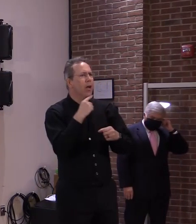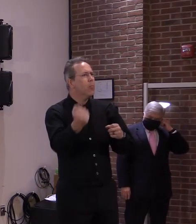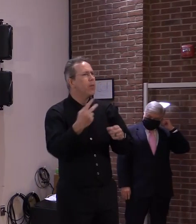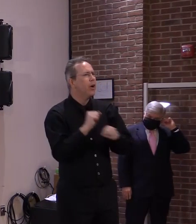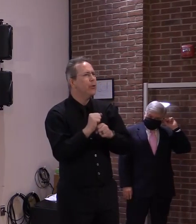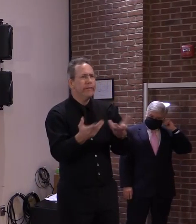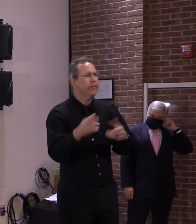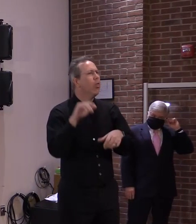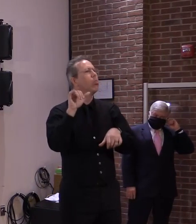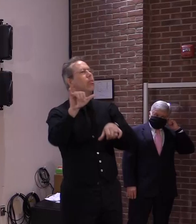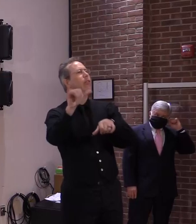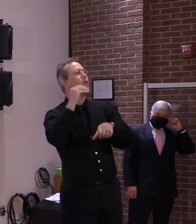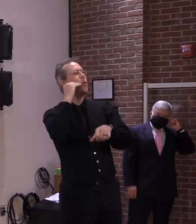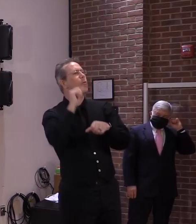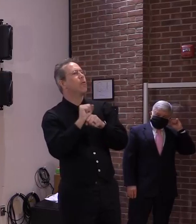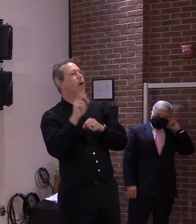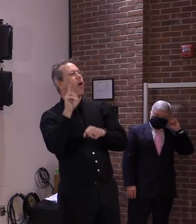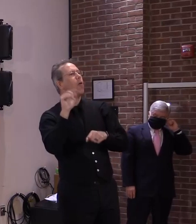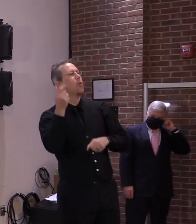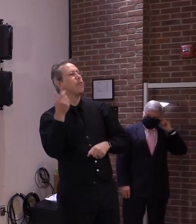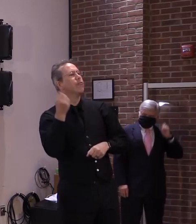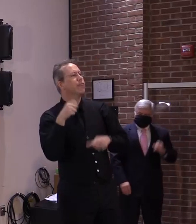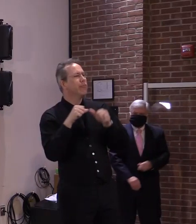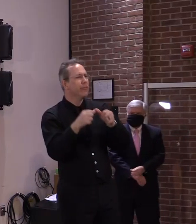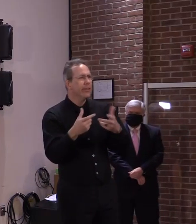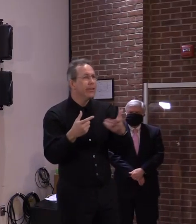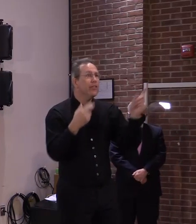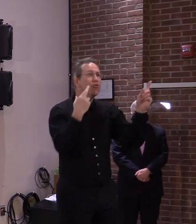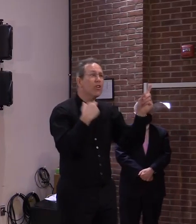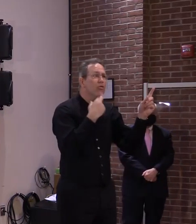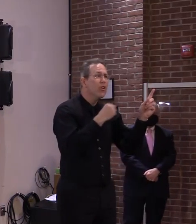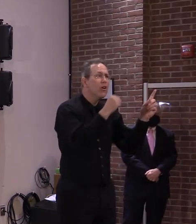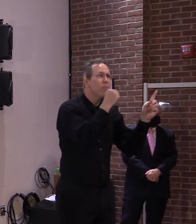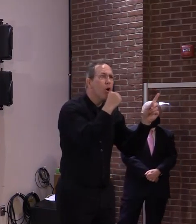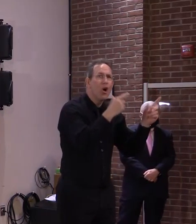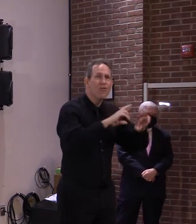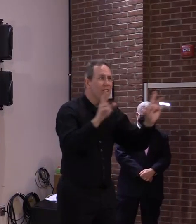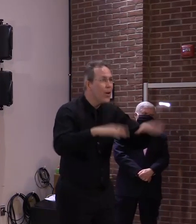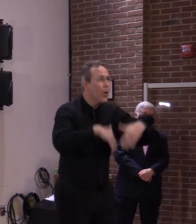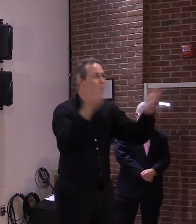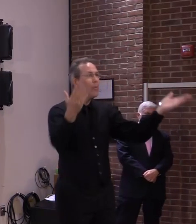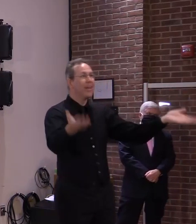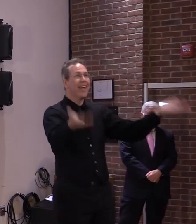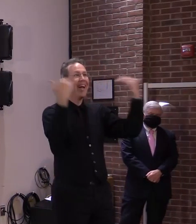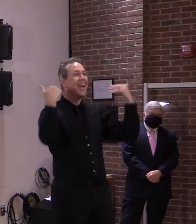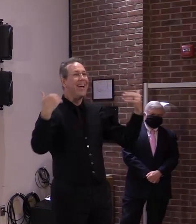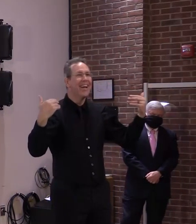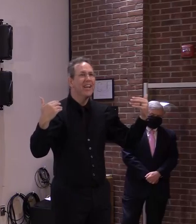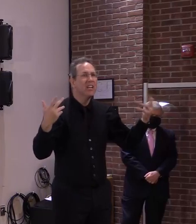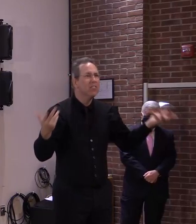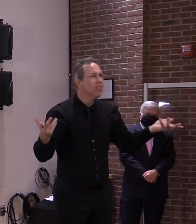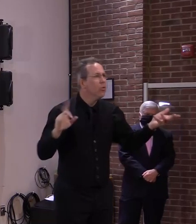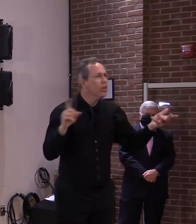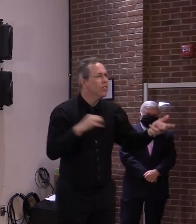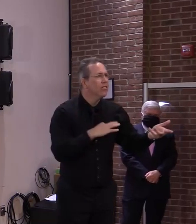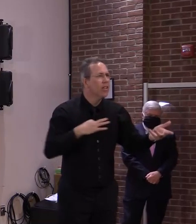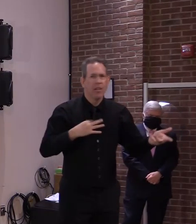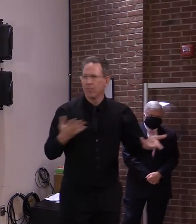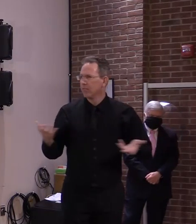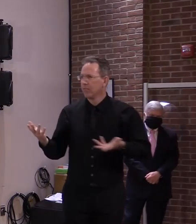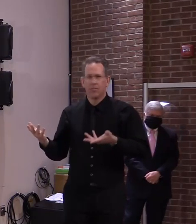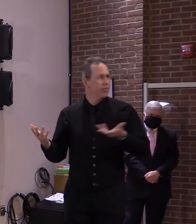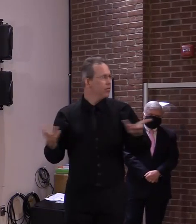the restaurants and the bars that are trying to reopen and to get the tourist season going. I mean, they're completely frustrated. And I think they're looking